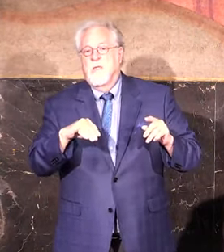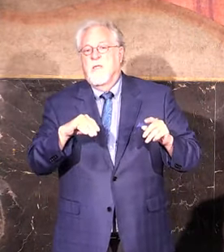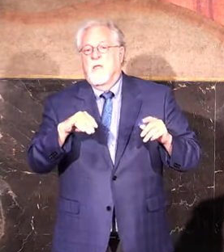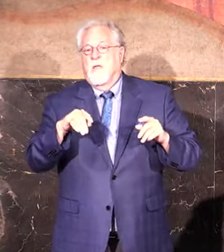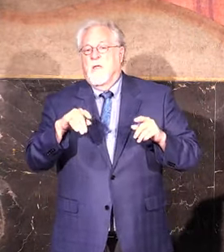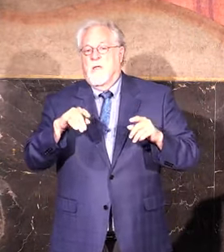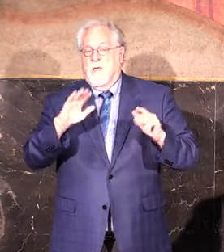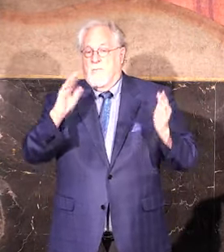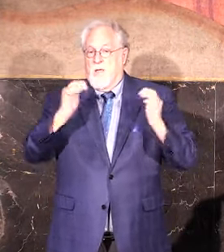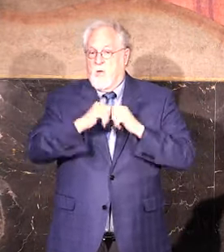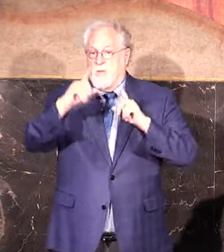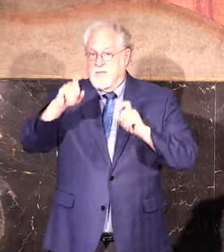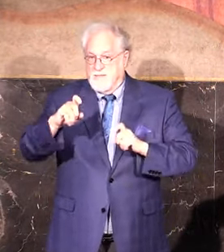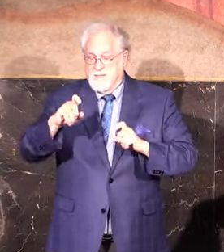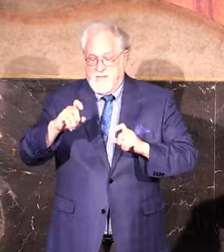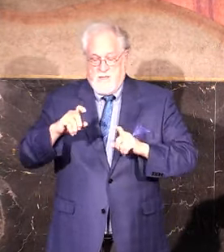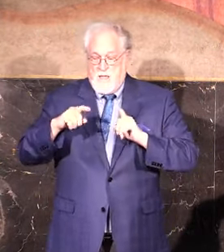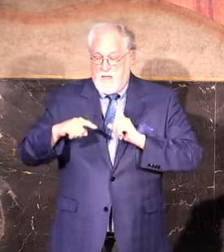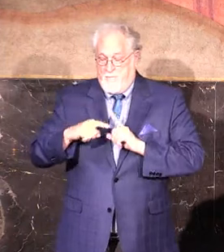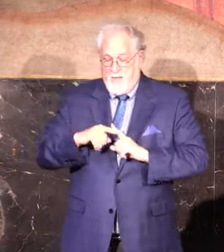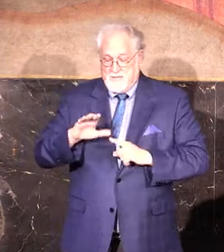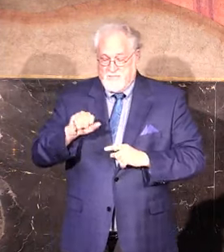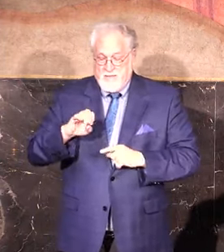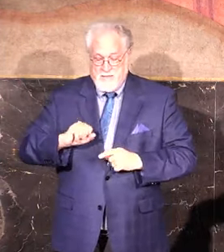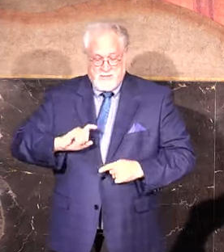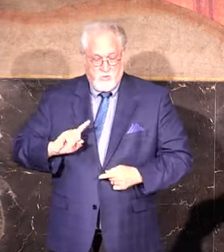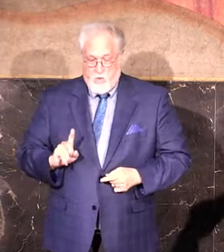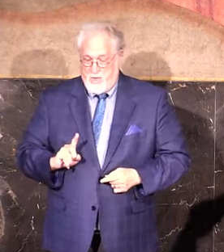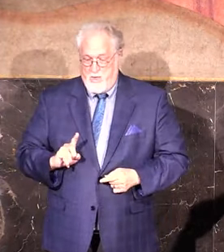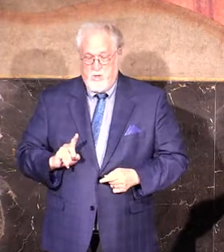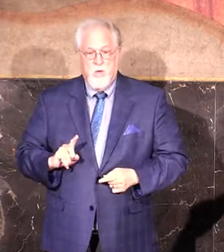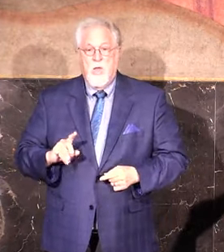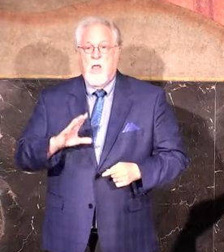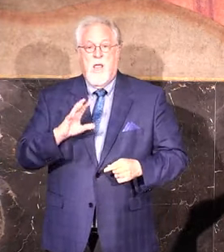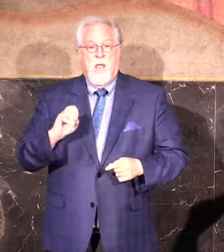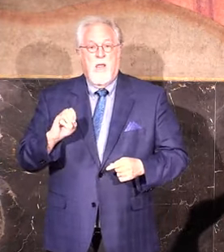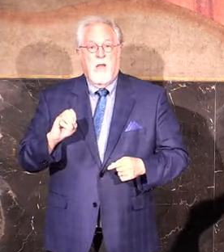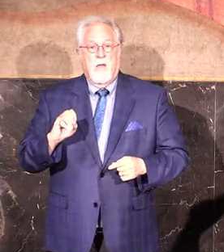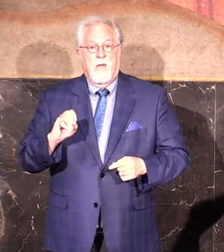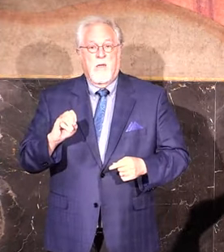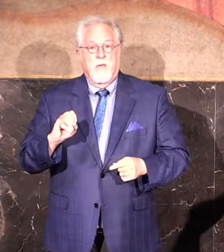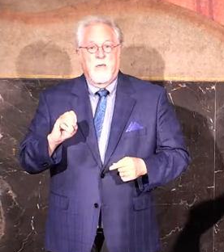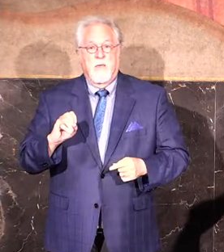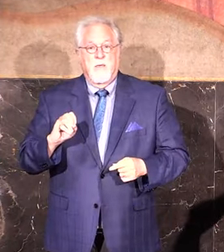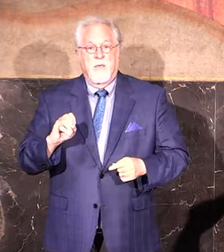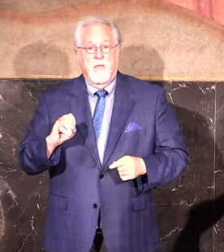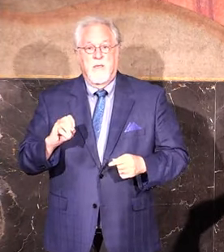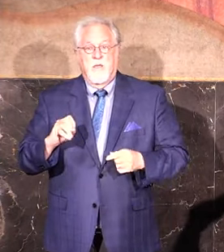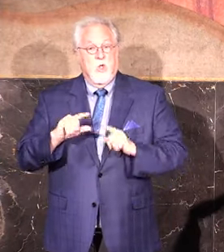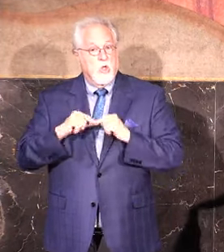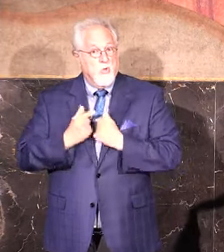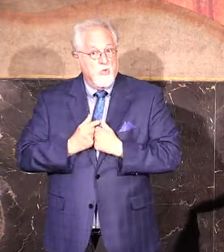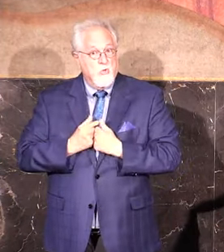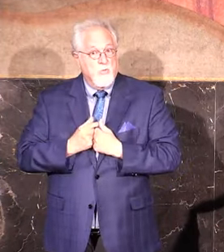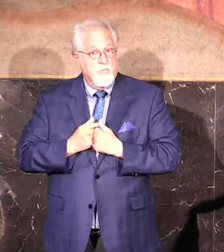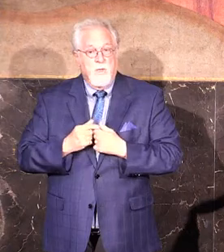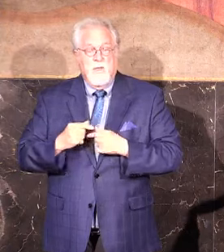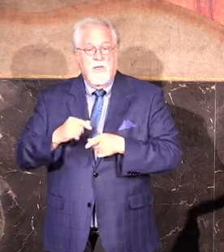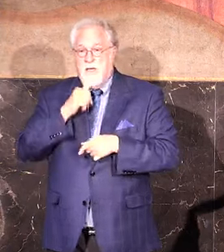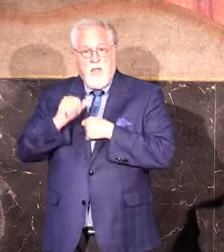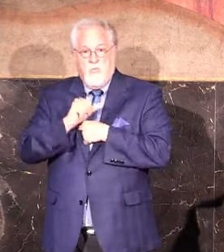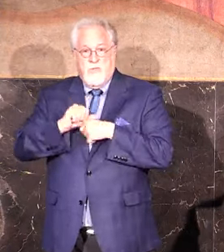testing, where those positive cases are, and in many congregant settings, they're not going to pose a